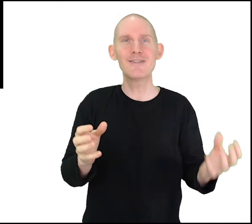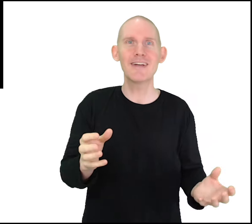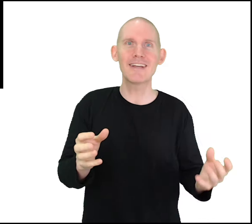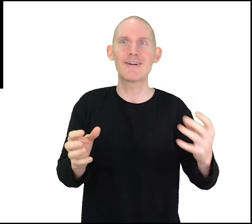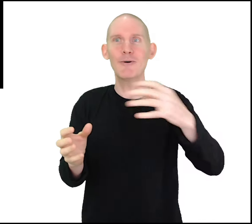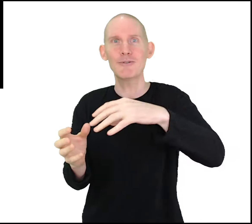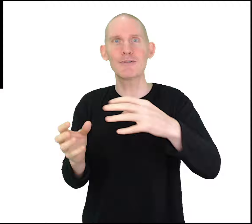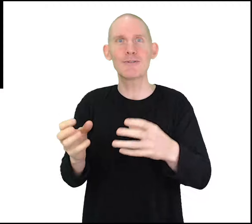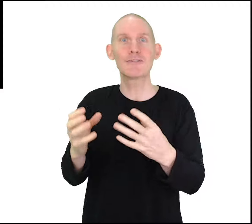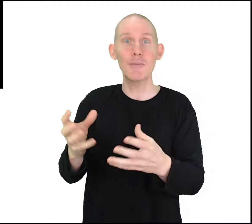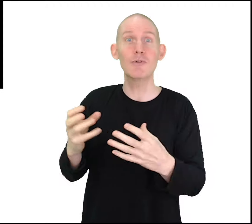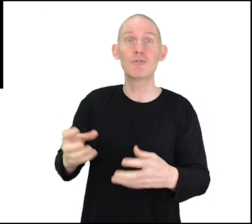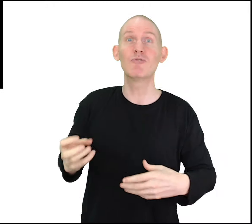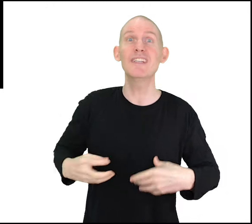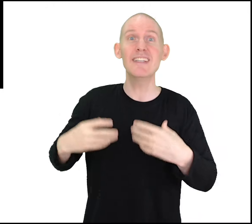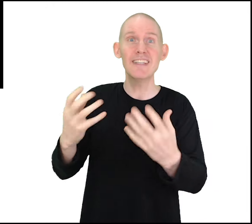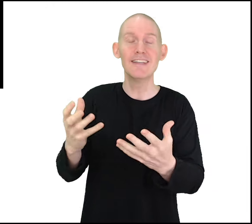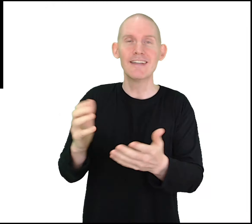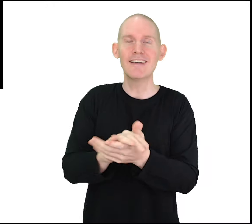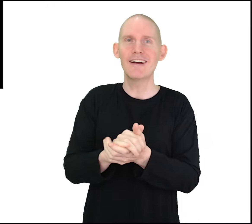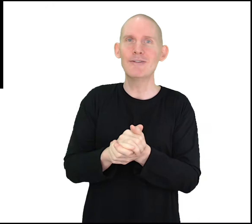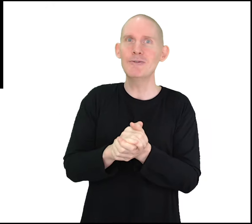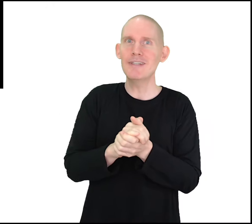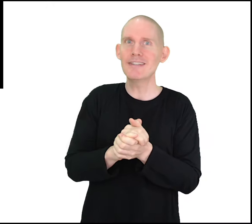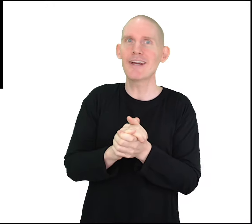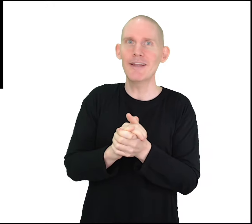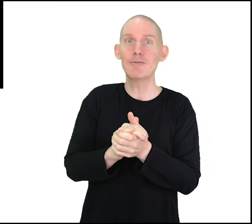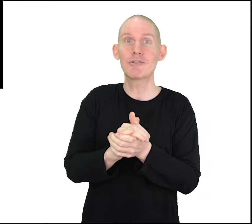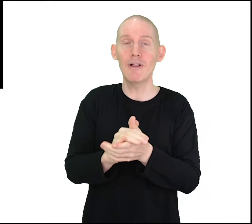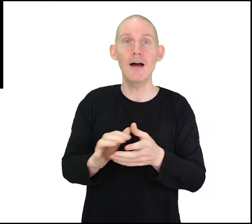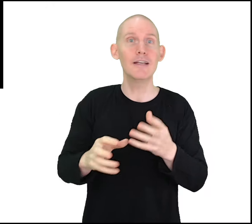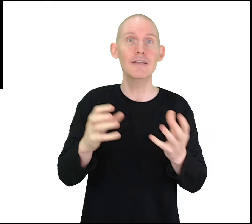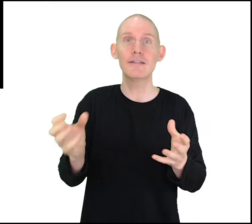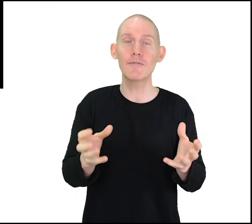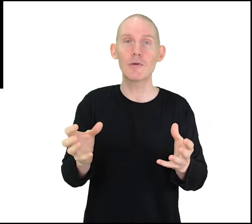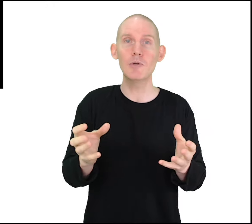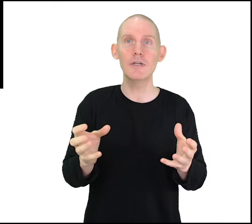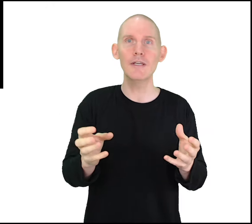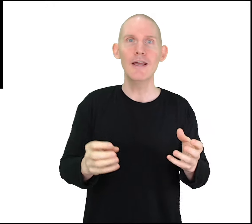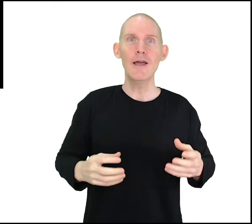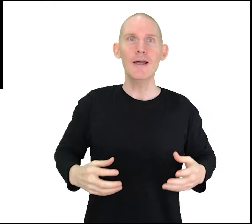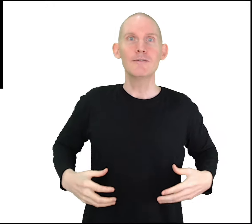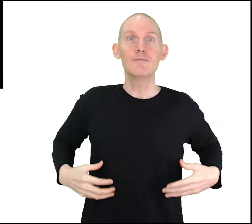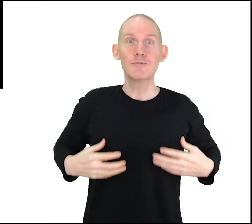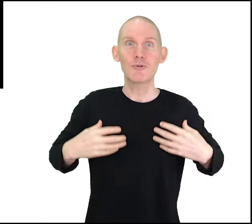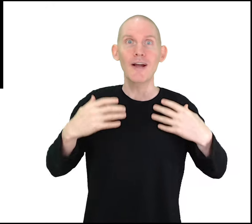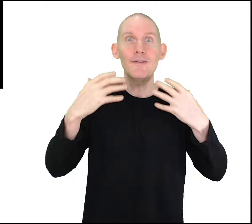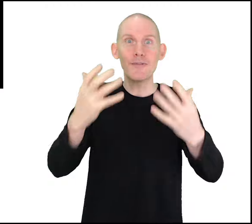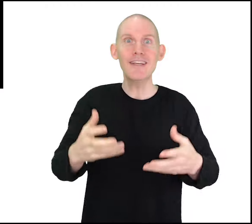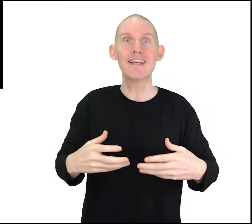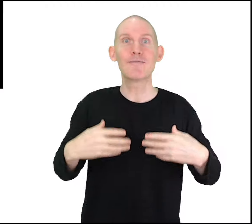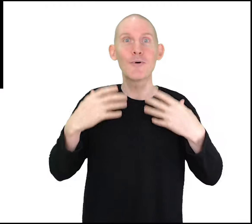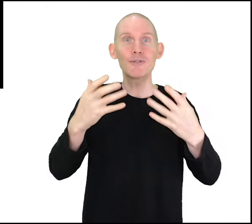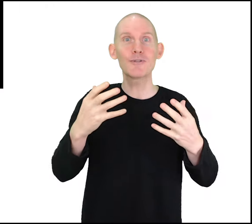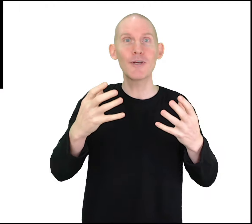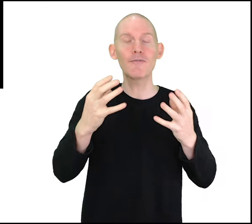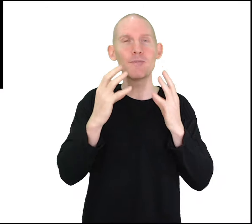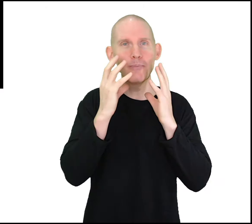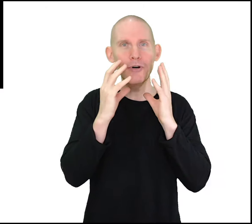like closer to someone who's really using sign language a lot and in the deaf community, try to think and force yourself to put